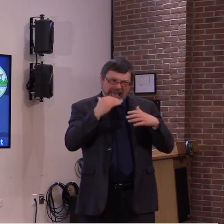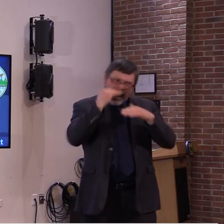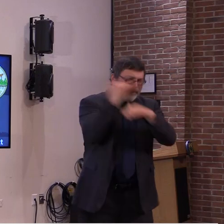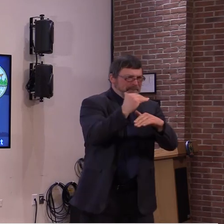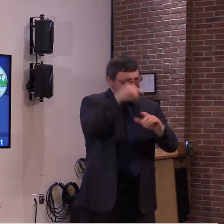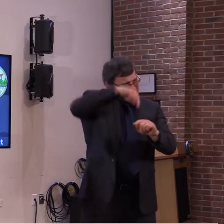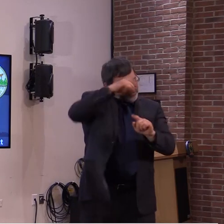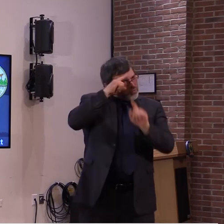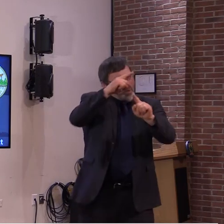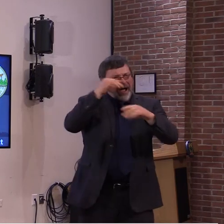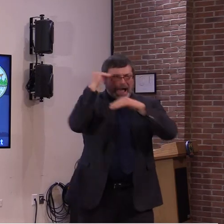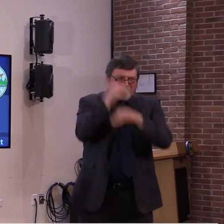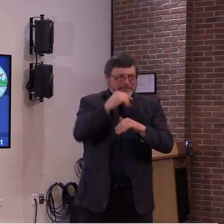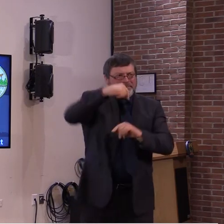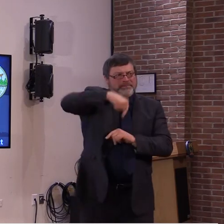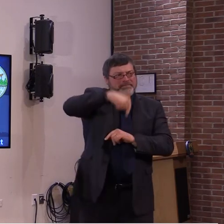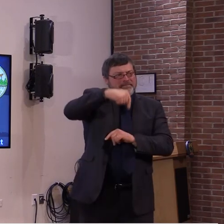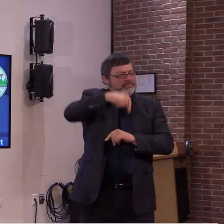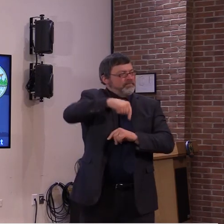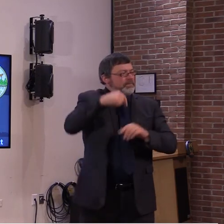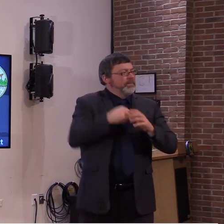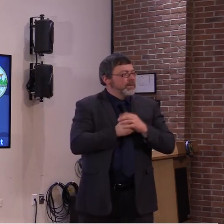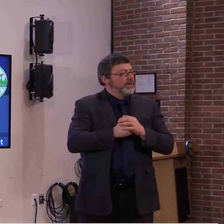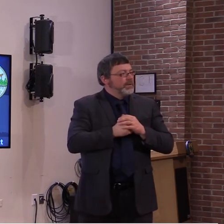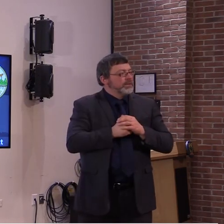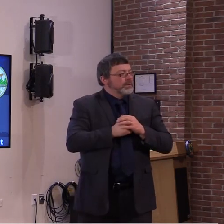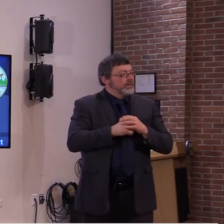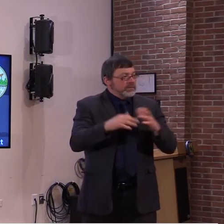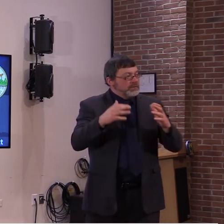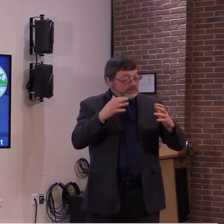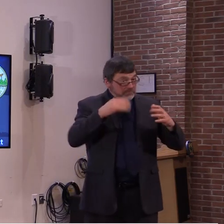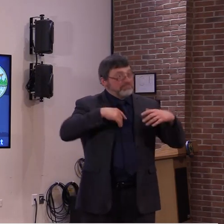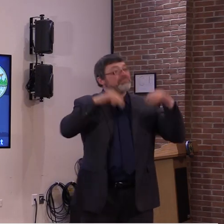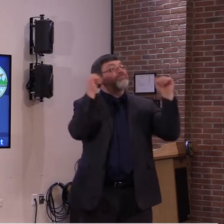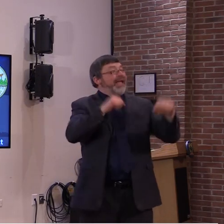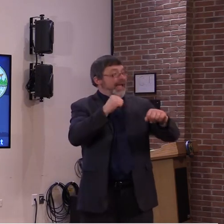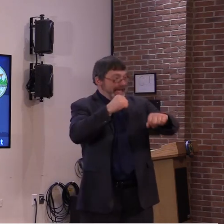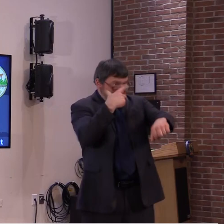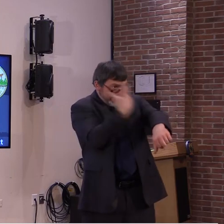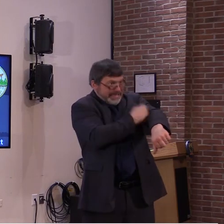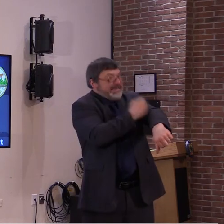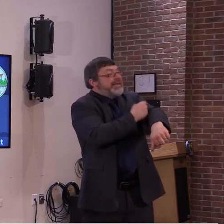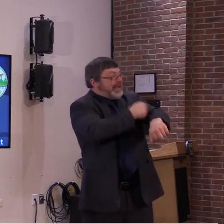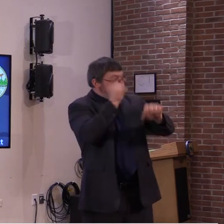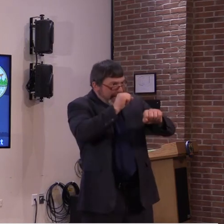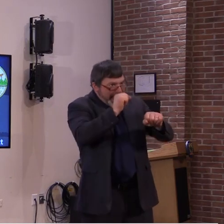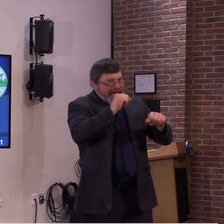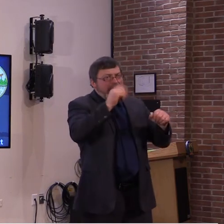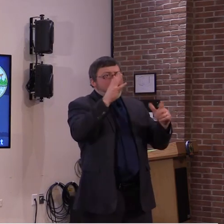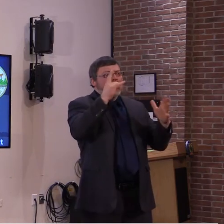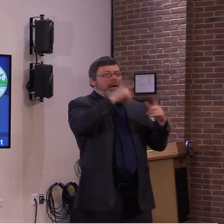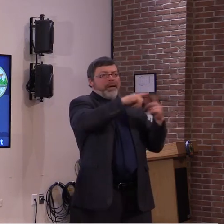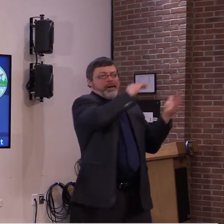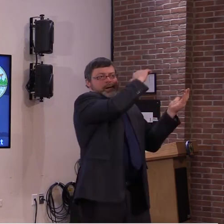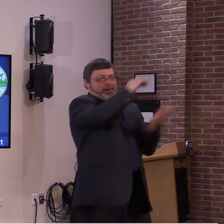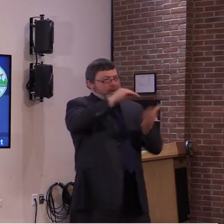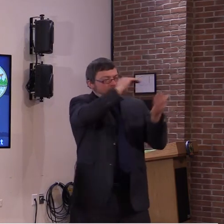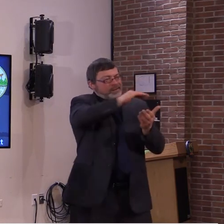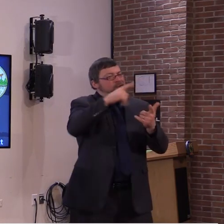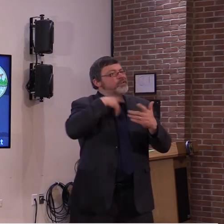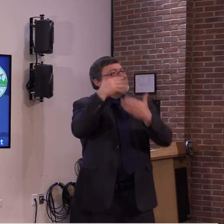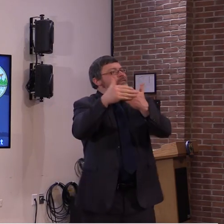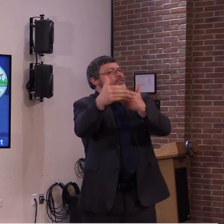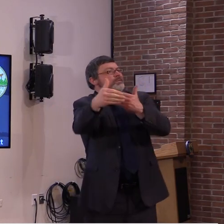and more doses of vaccine to Vermonters over the winter and spring. starting out at a lower level of